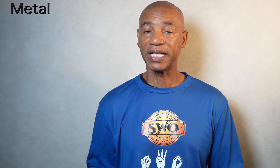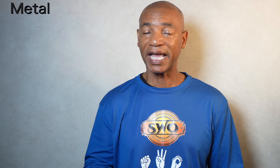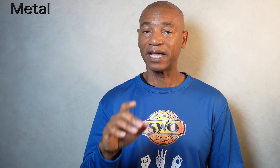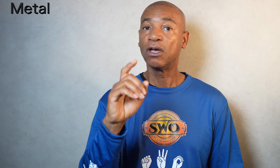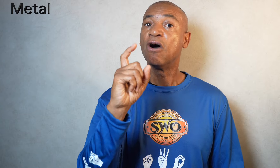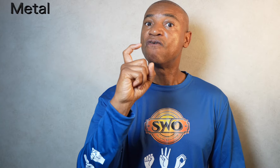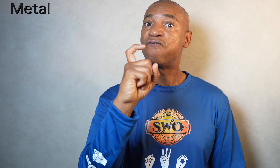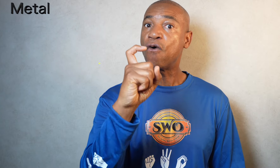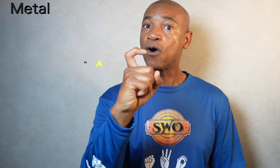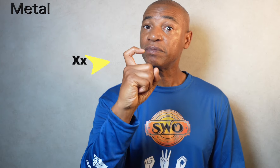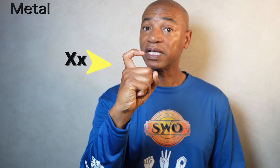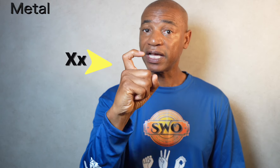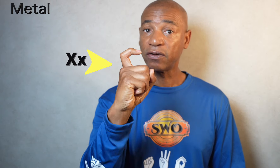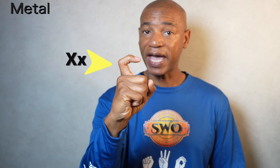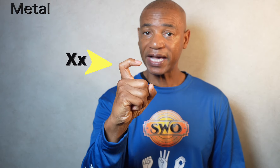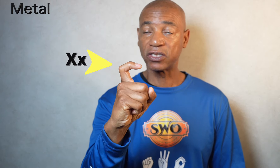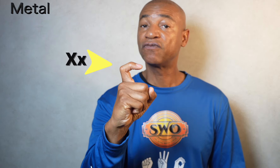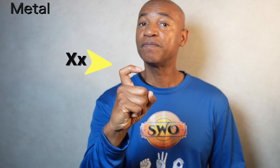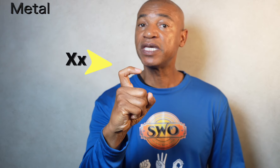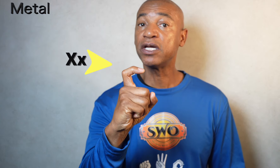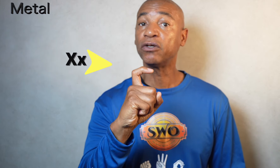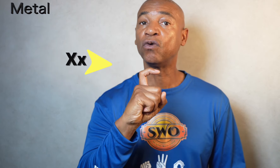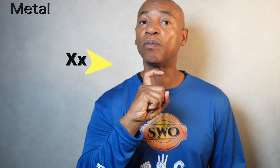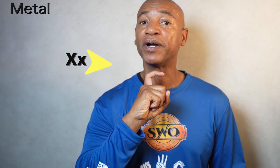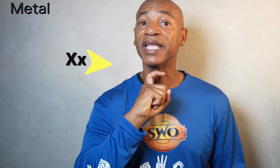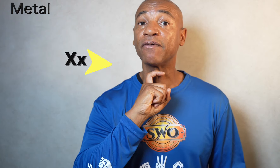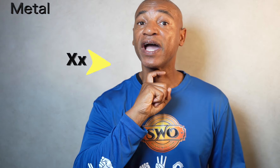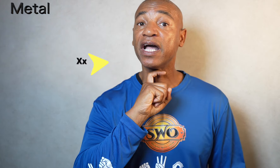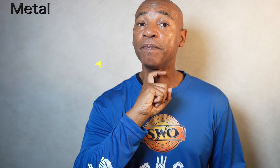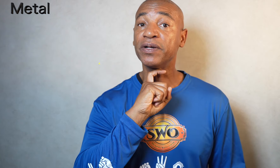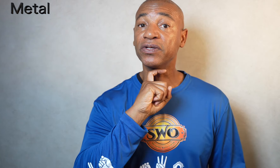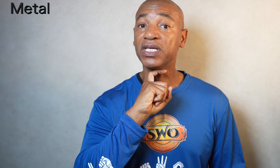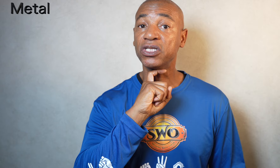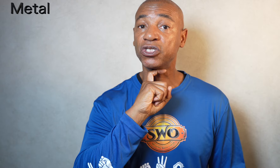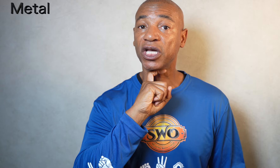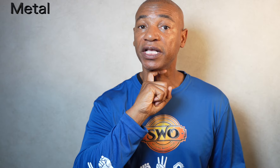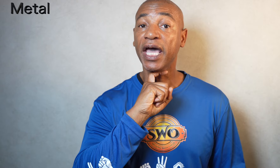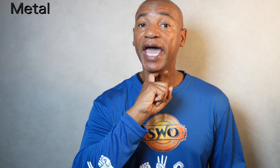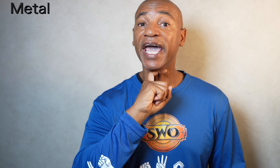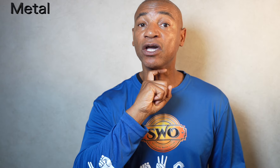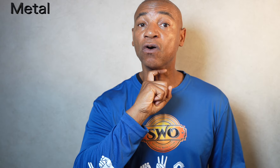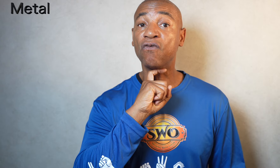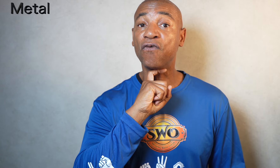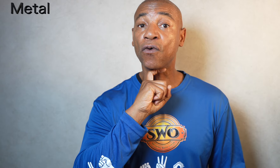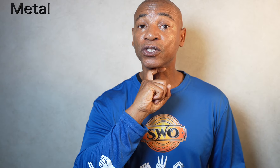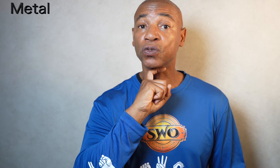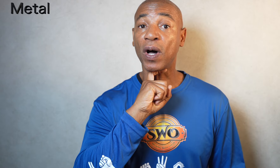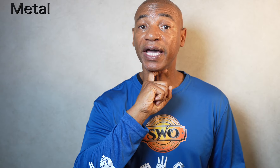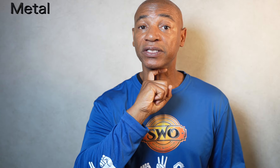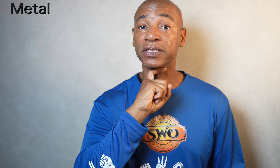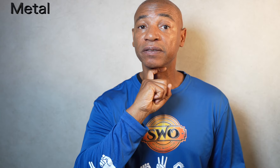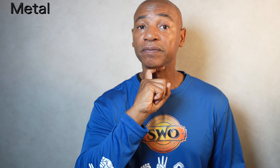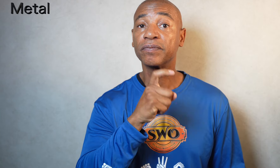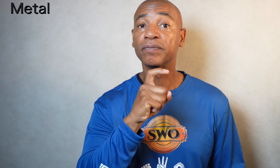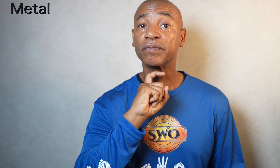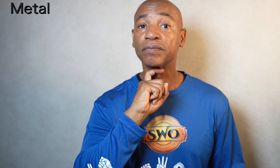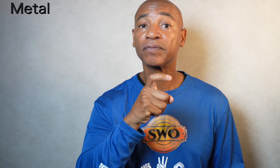hand, form the letter X. From here, you'll bring that right up underneath the chin and go forward twice.